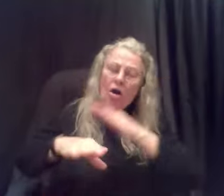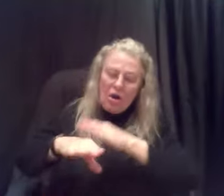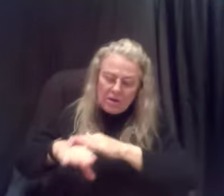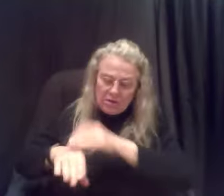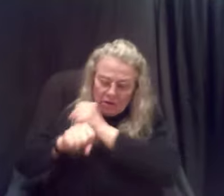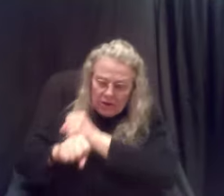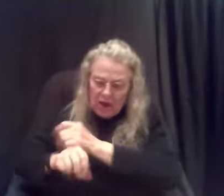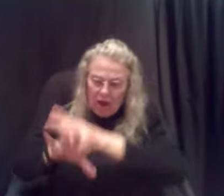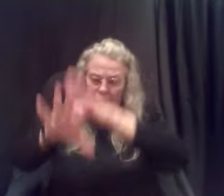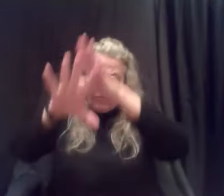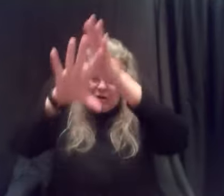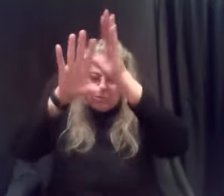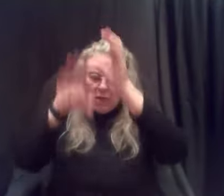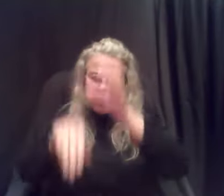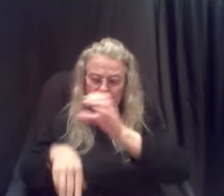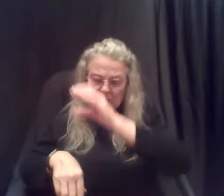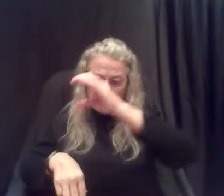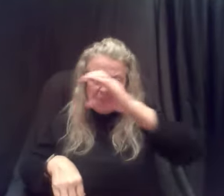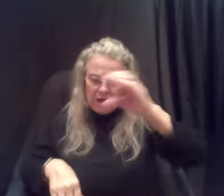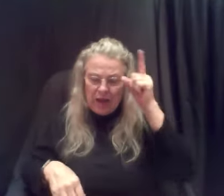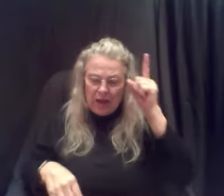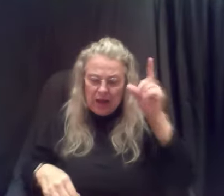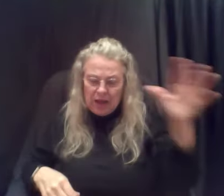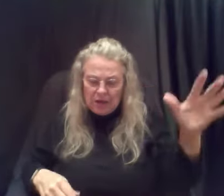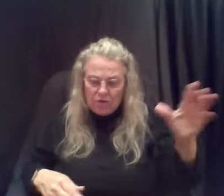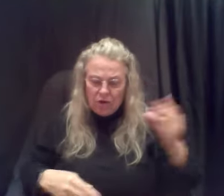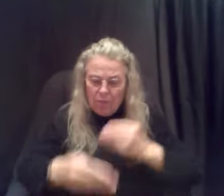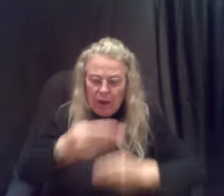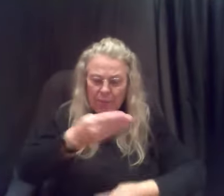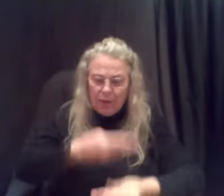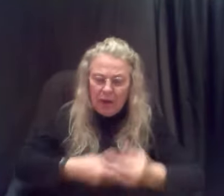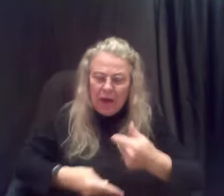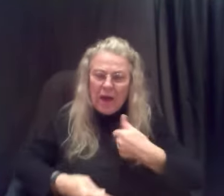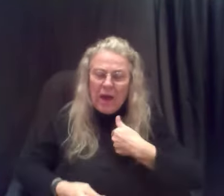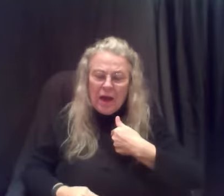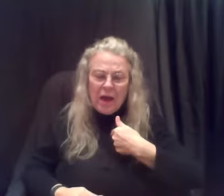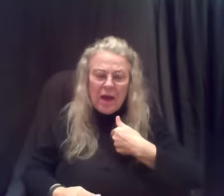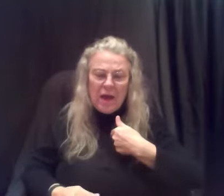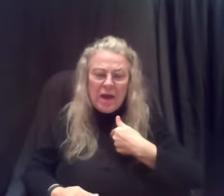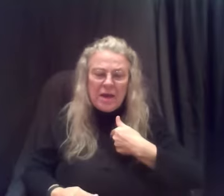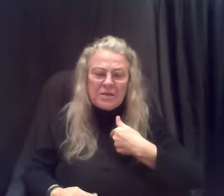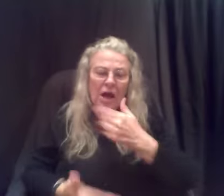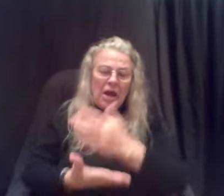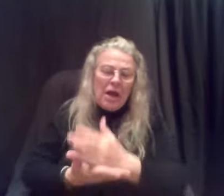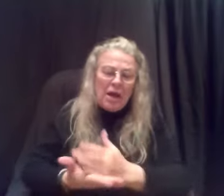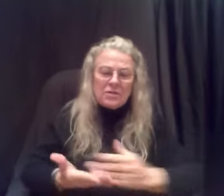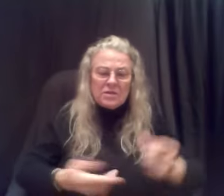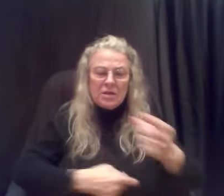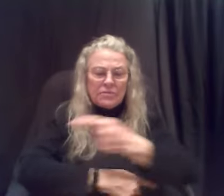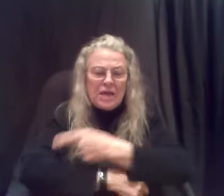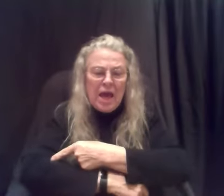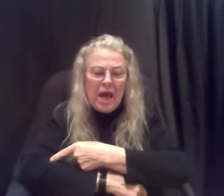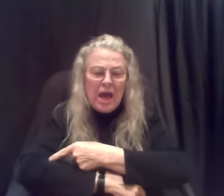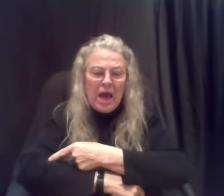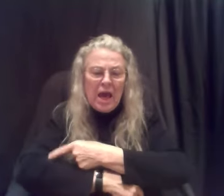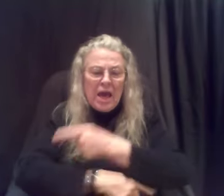Because on Calvary's mountain he took my place. And someday,